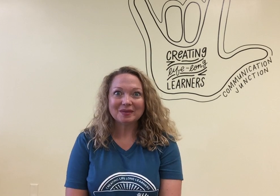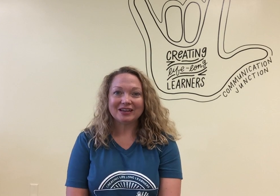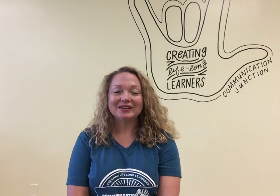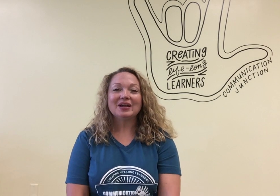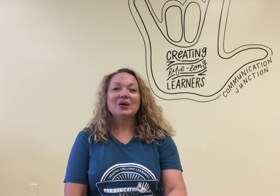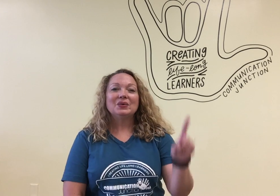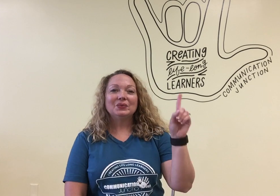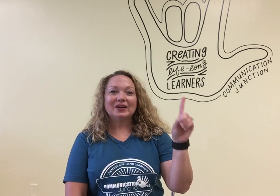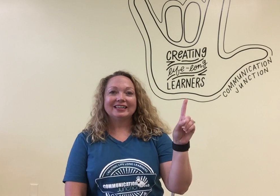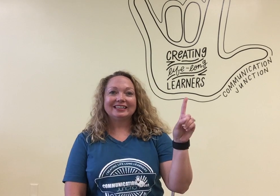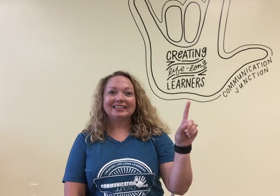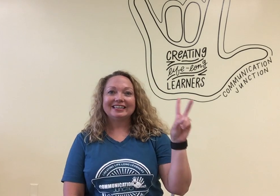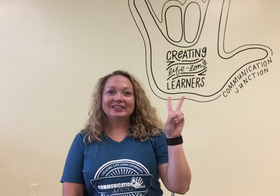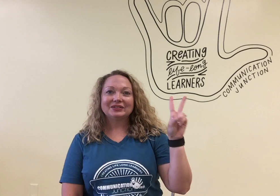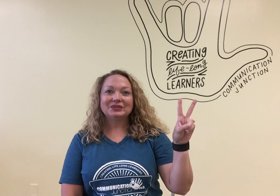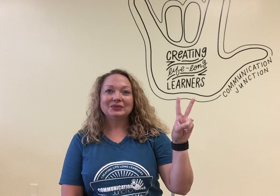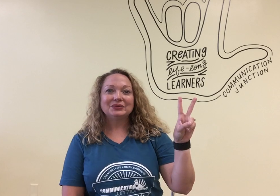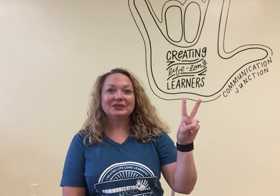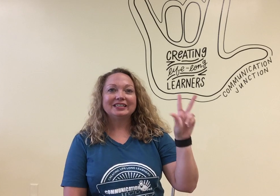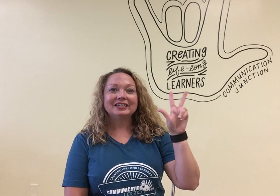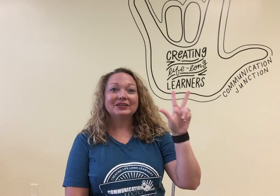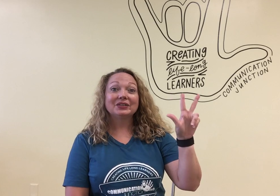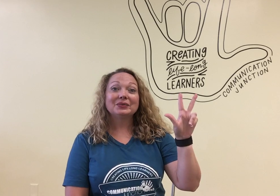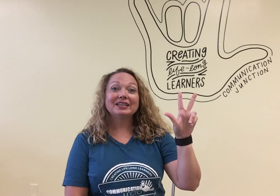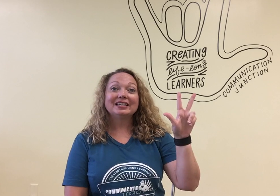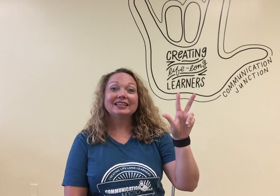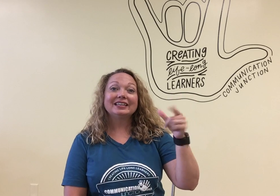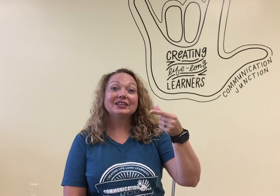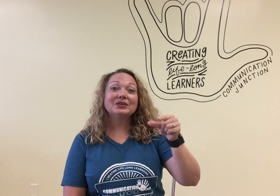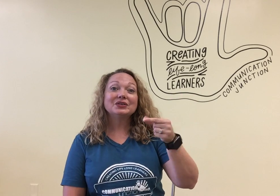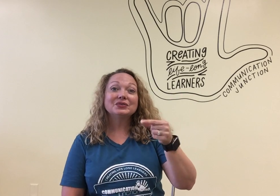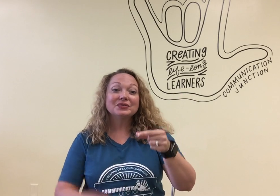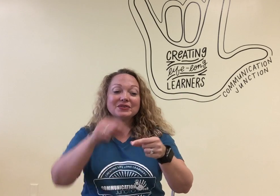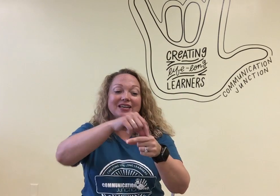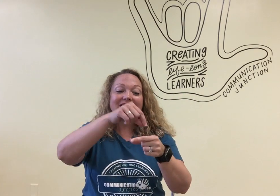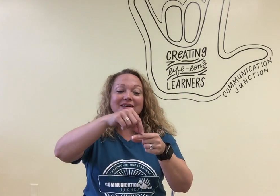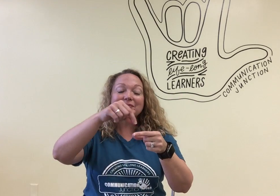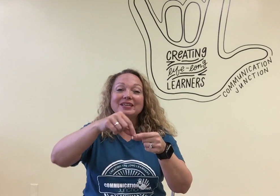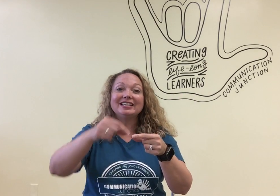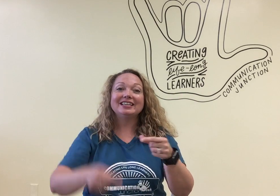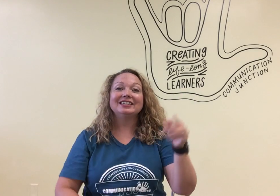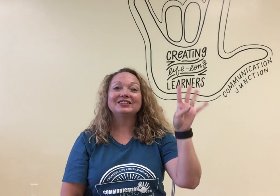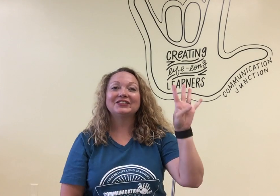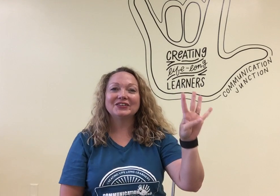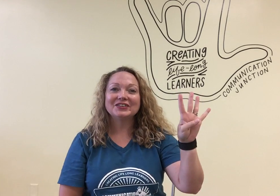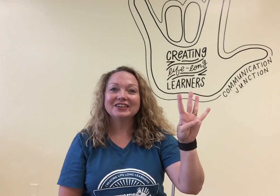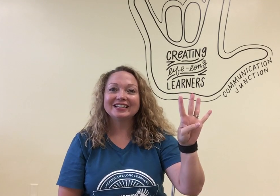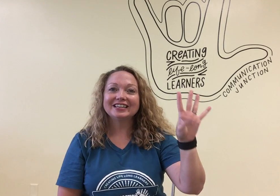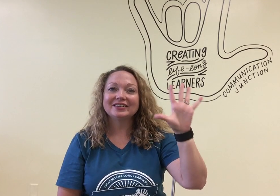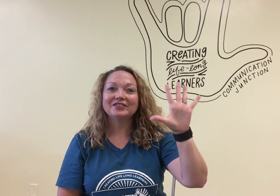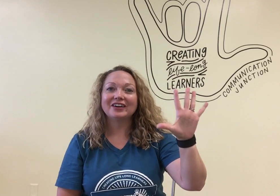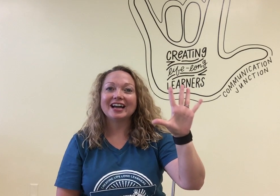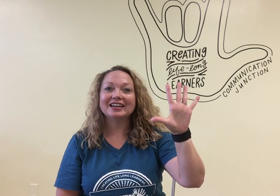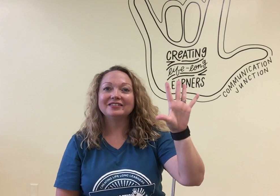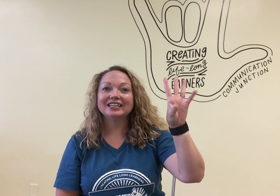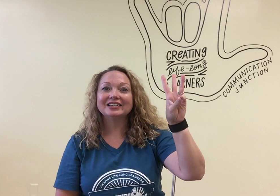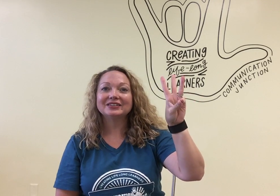me. 1 little, 2 little, 3 little green peas, 4 little, 5 little,